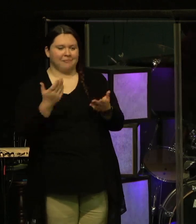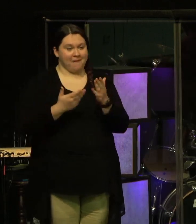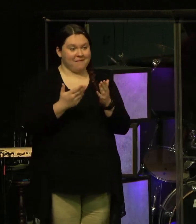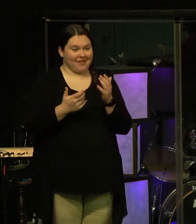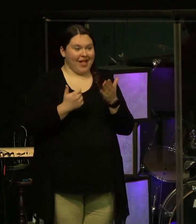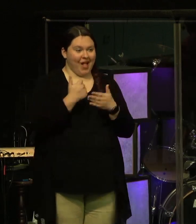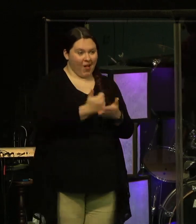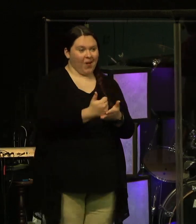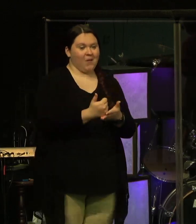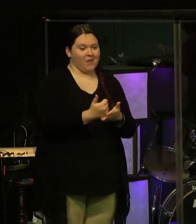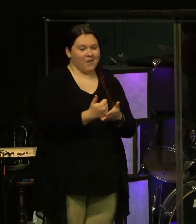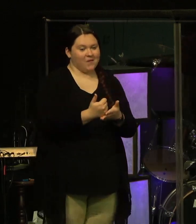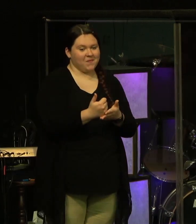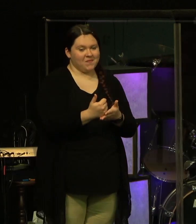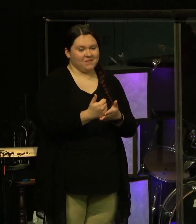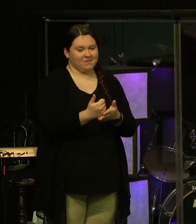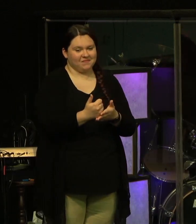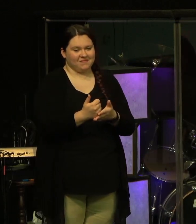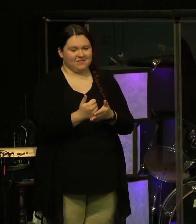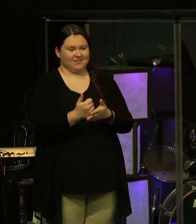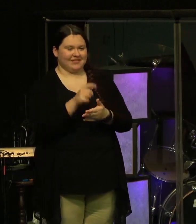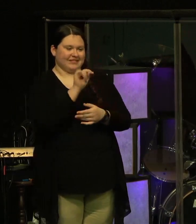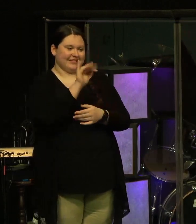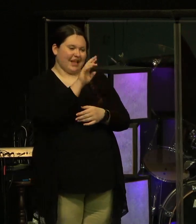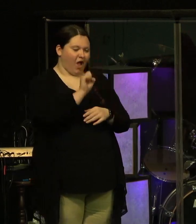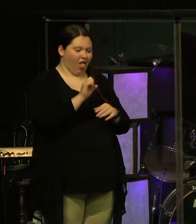three ball tires and one flat one. And